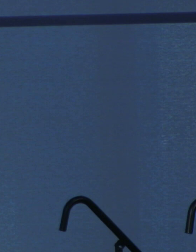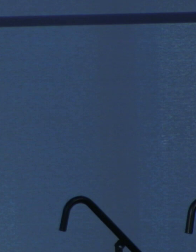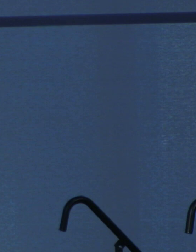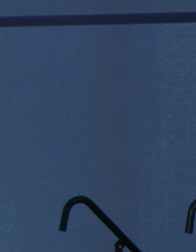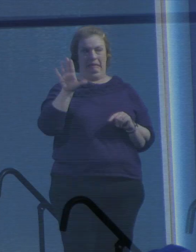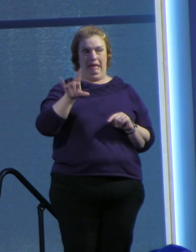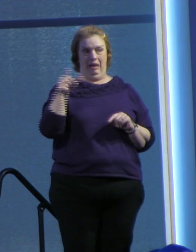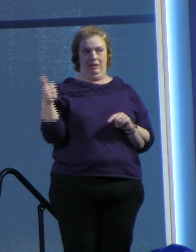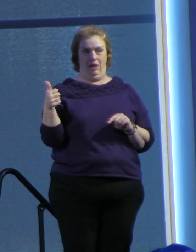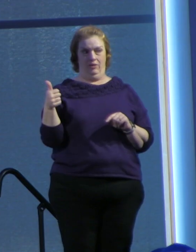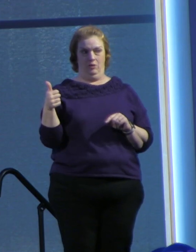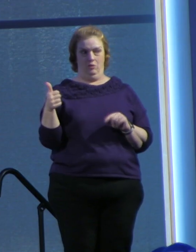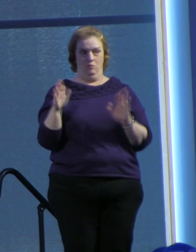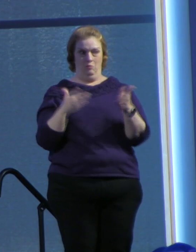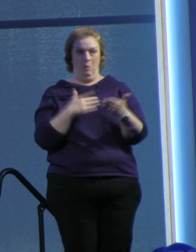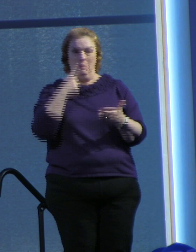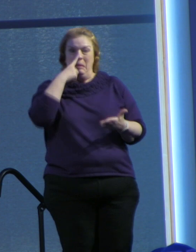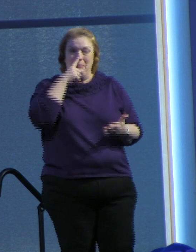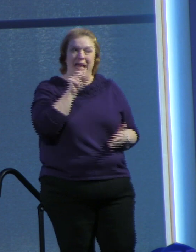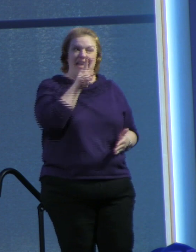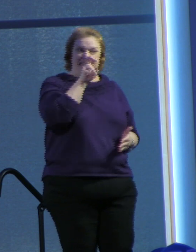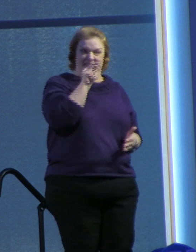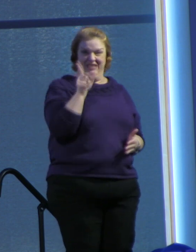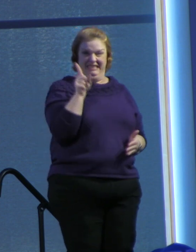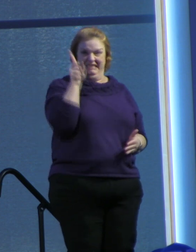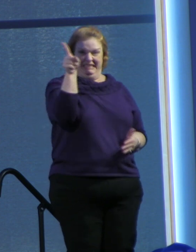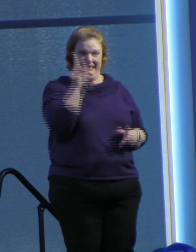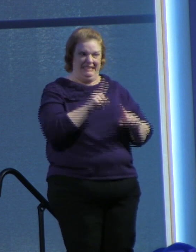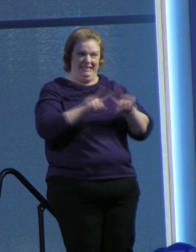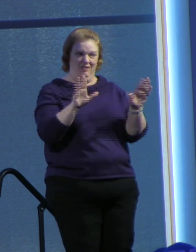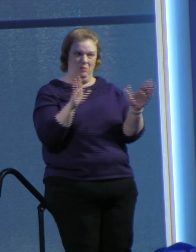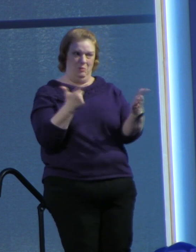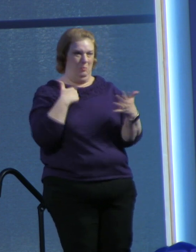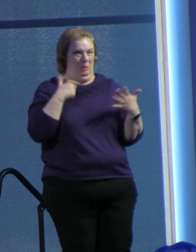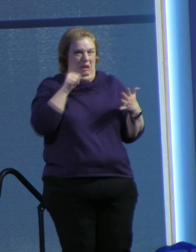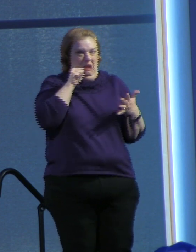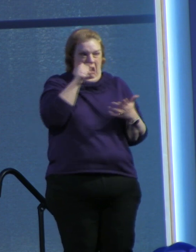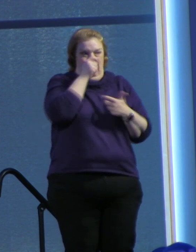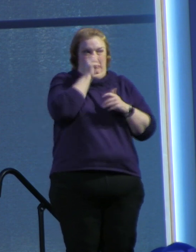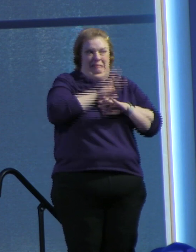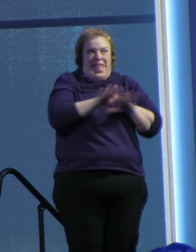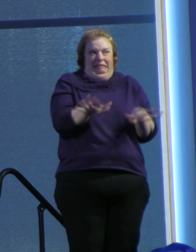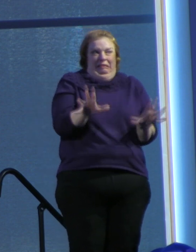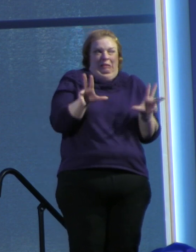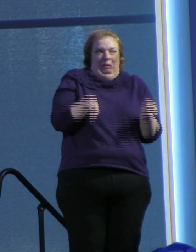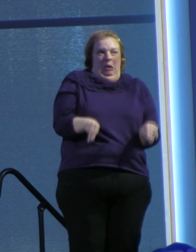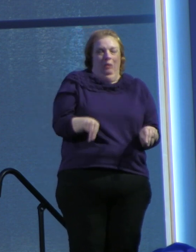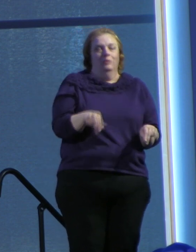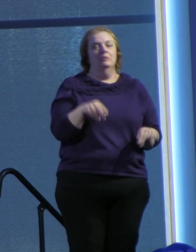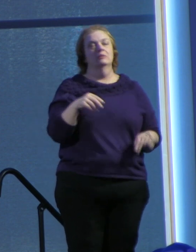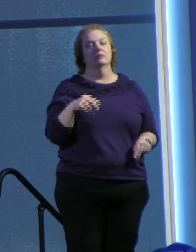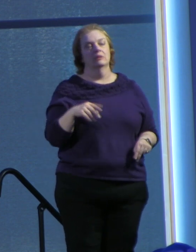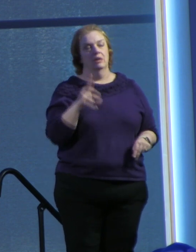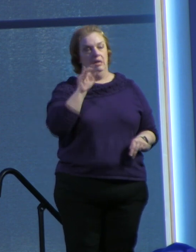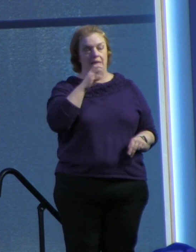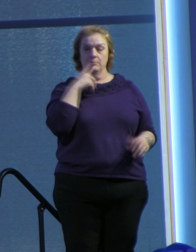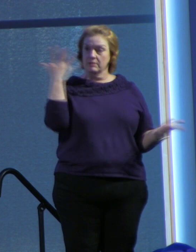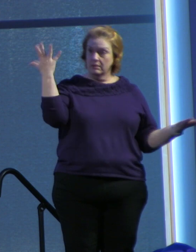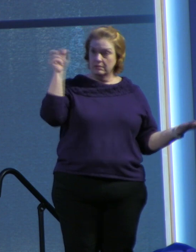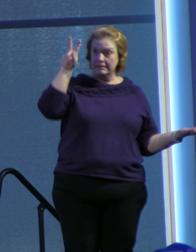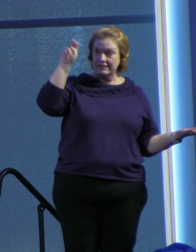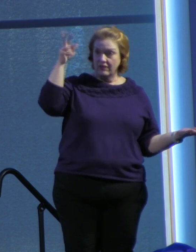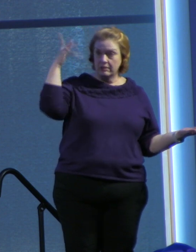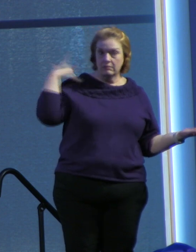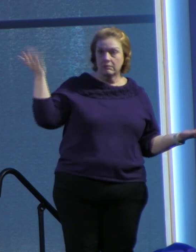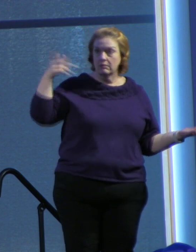tell Sven to get a different room? Because we don't want to have anything to do with this. And she's like, well, Sven, what's